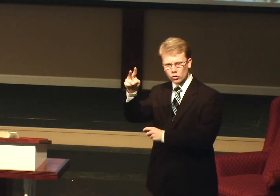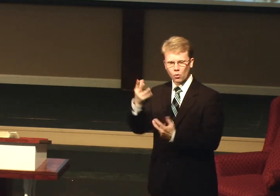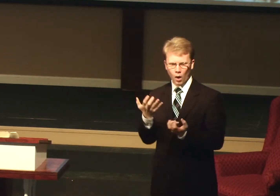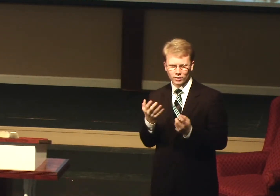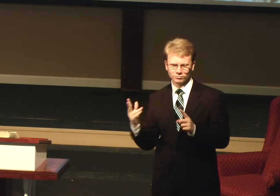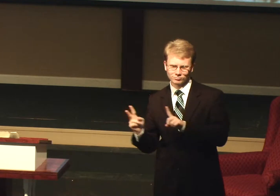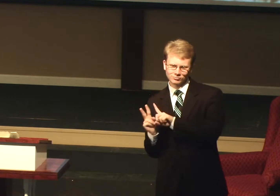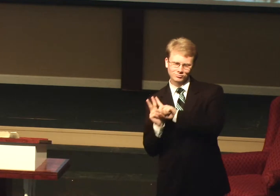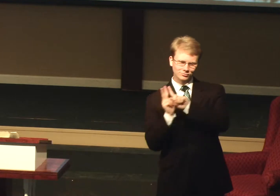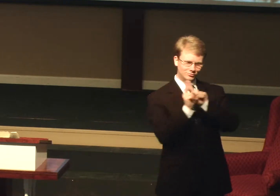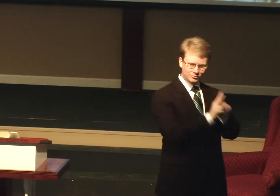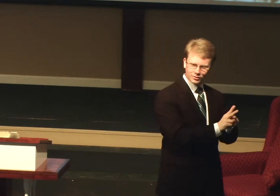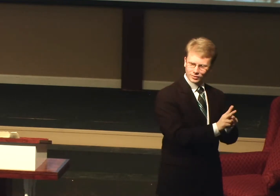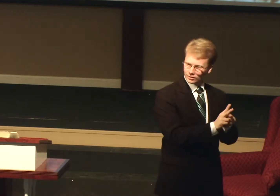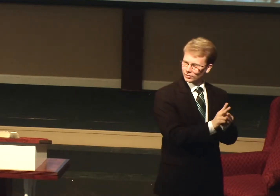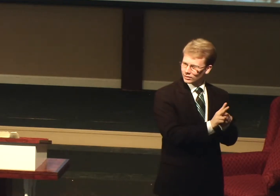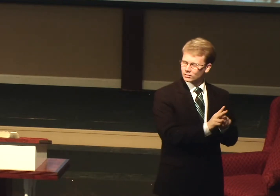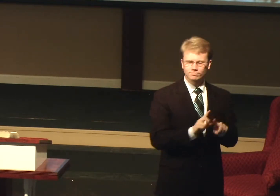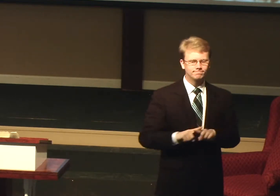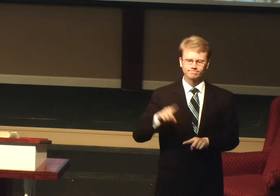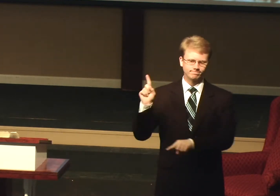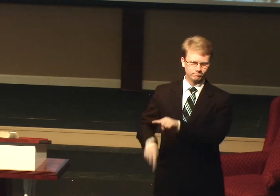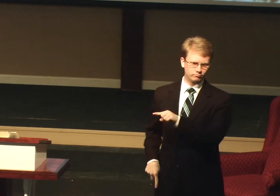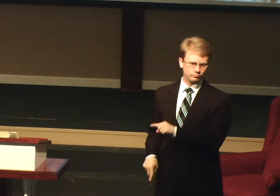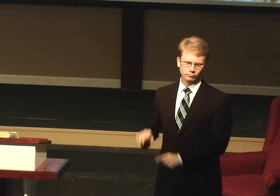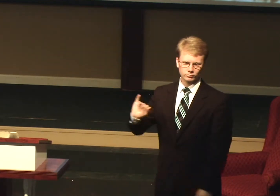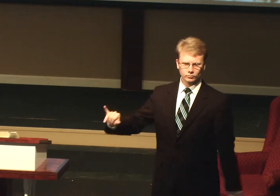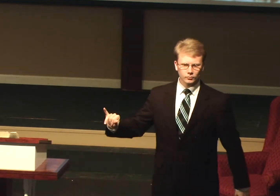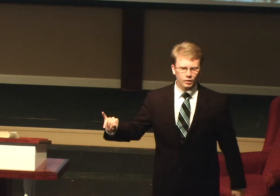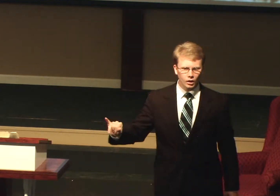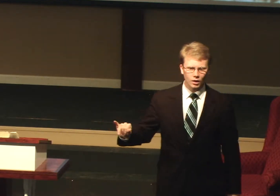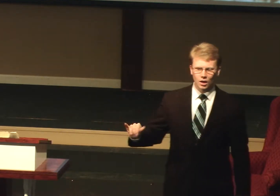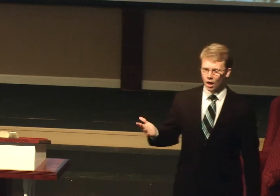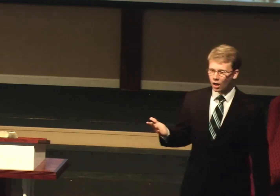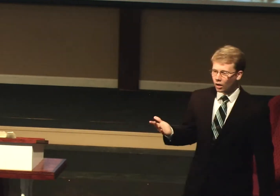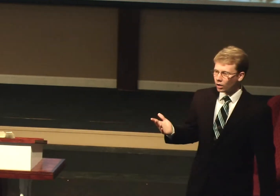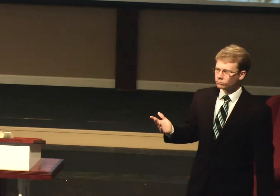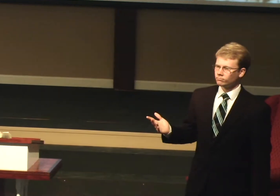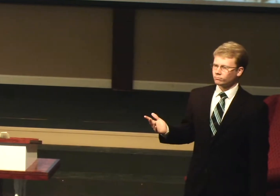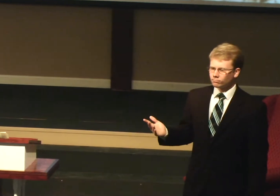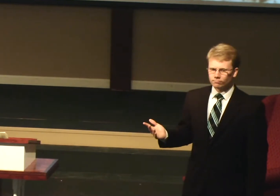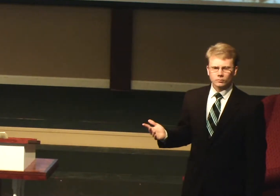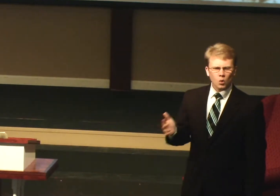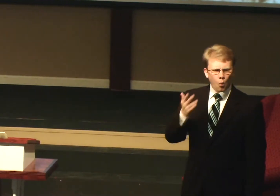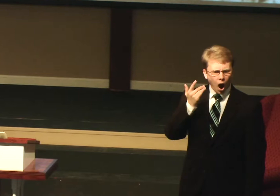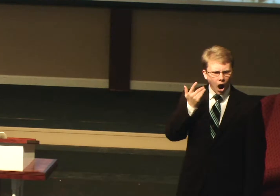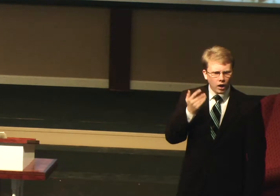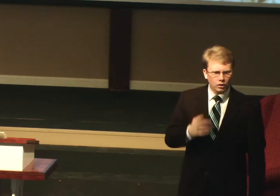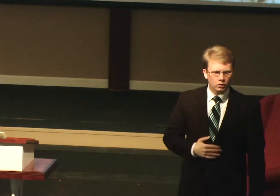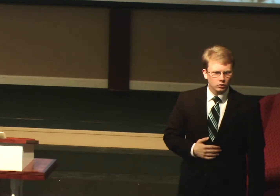There was a couple of other girls that also wanted to be part of it, and they could not as well. Why is